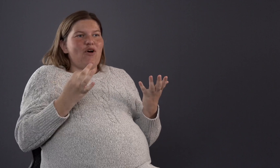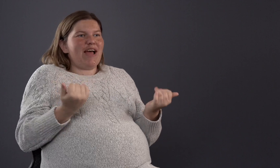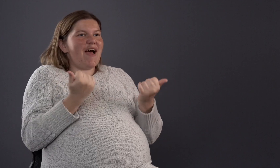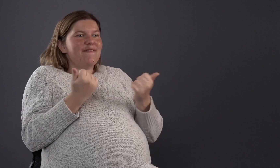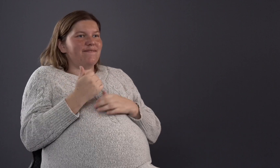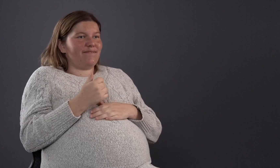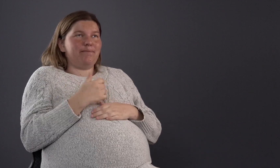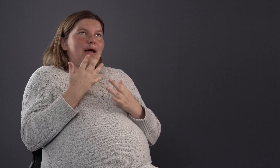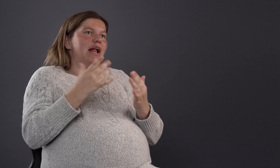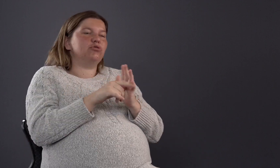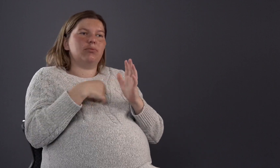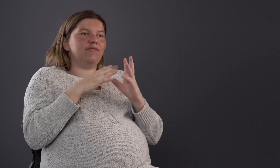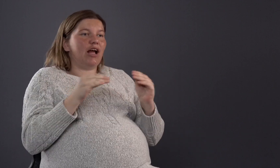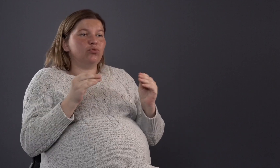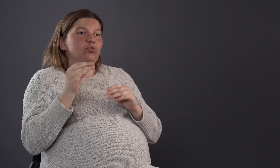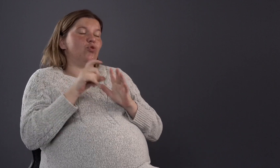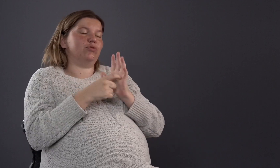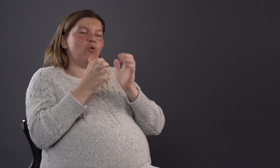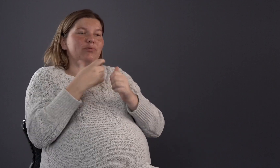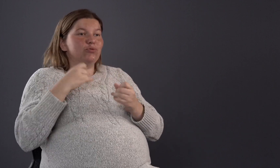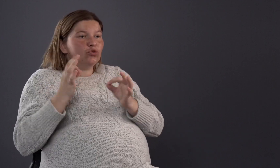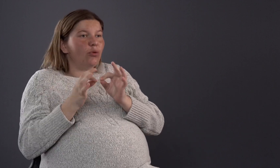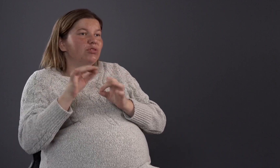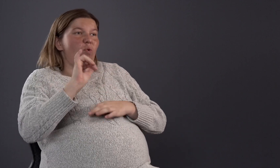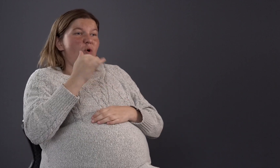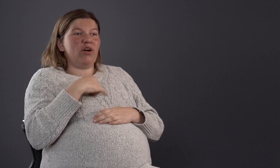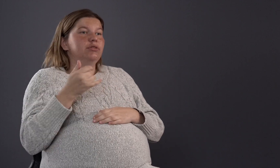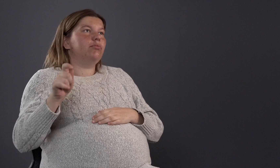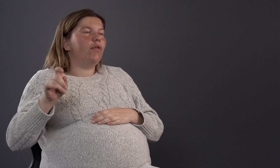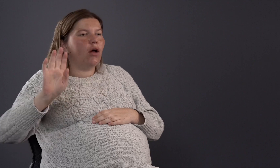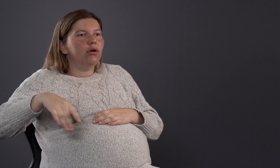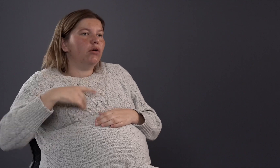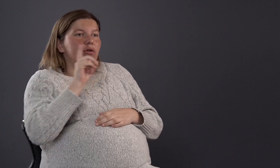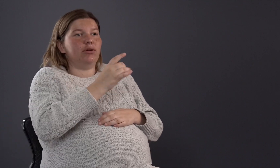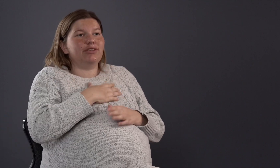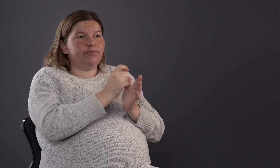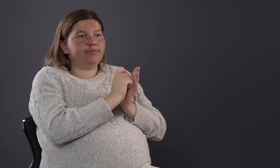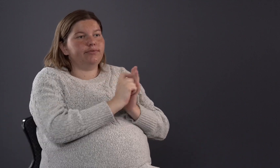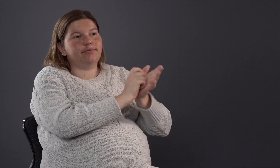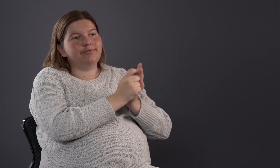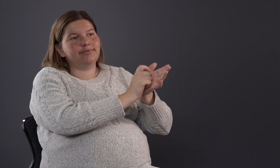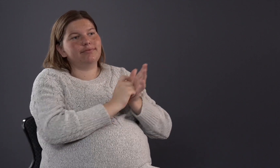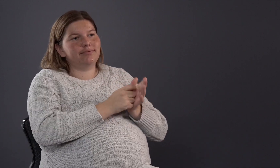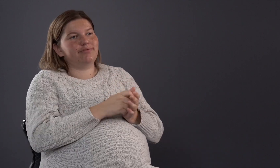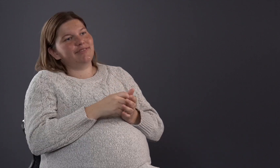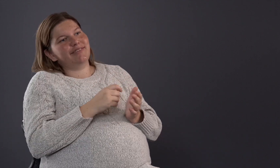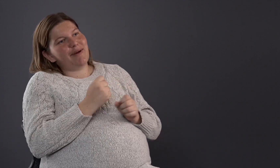appointments because there wasn't an interpreter. Sometimes I don't even bother cancelling, and I'll try my luck with the pen and paper. It takes longer,